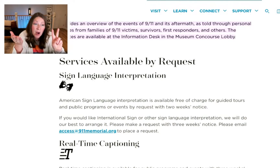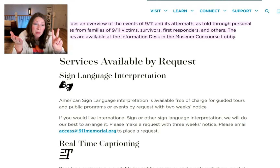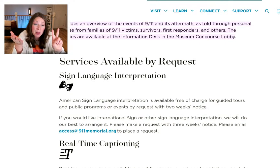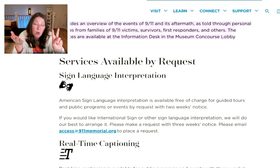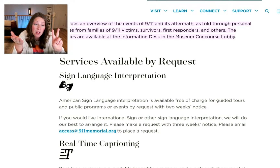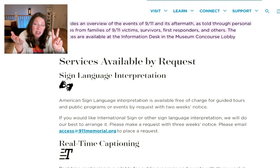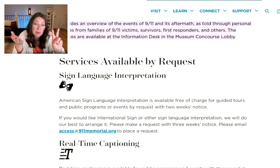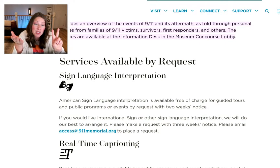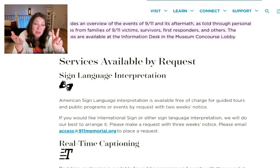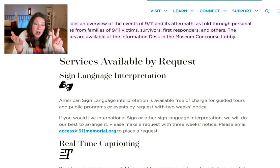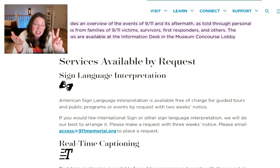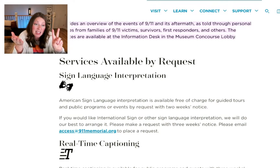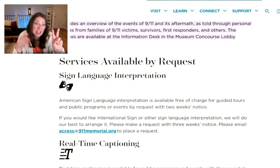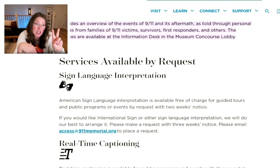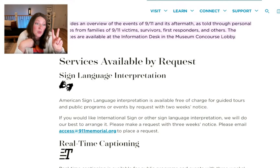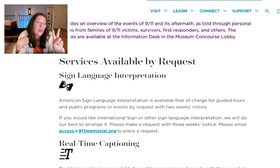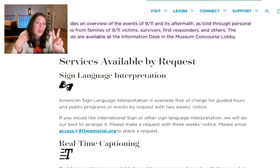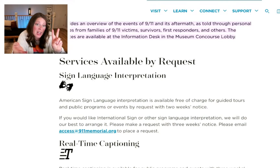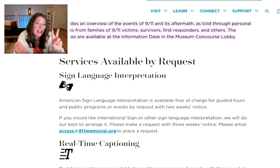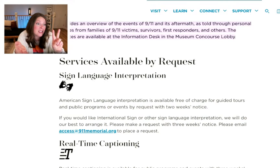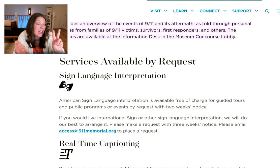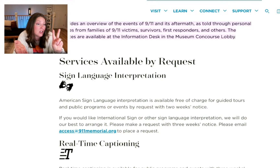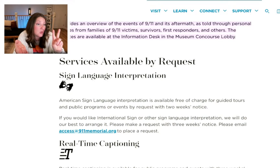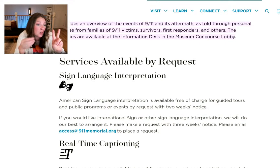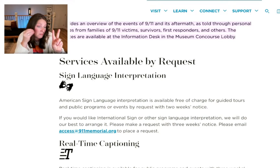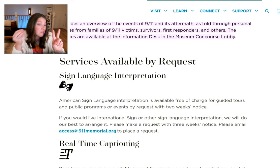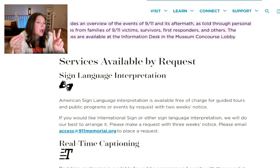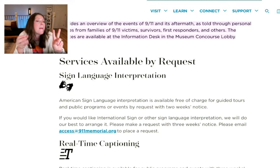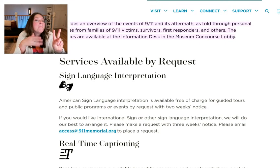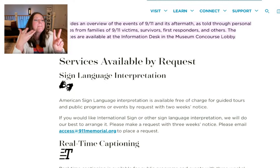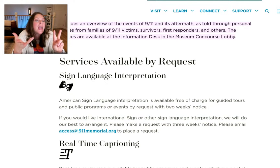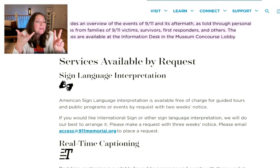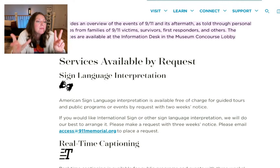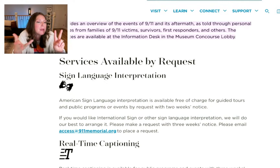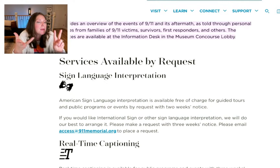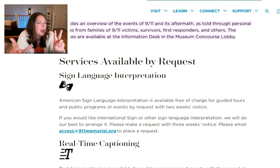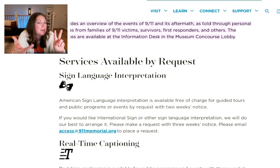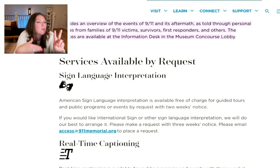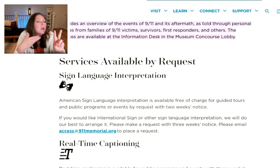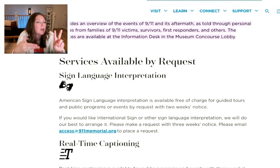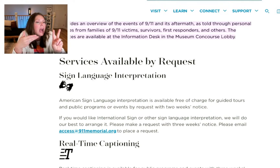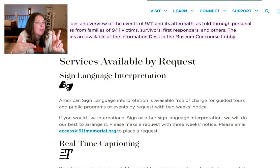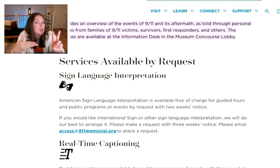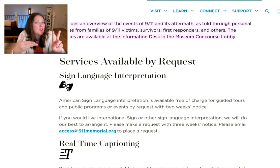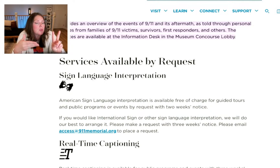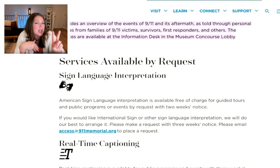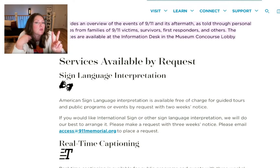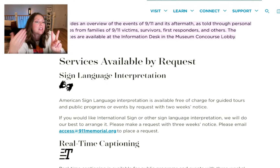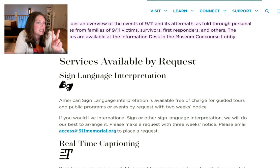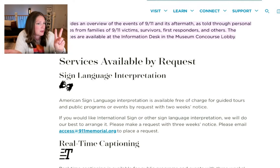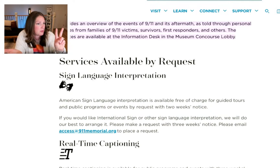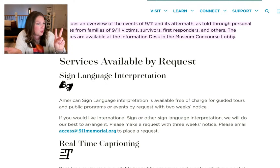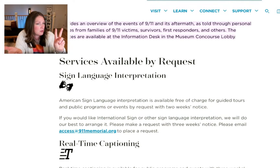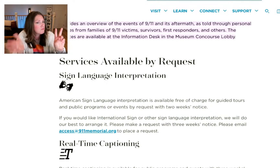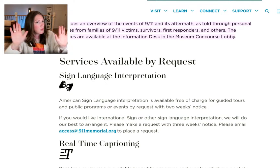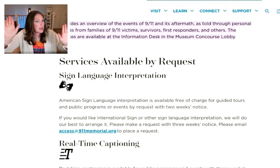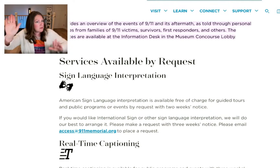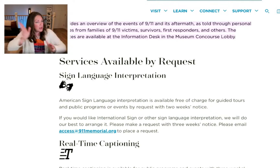probably walking up to the front desk and do the next guided tour. Maybe we would have to schedule it the day before, right? If we're